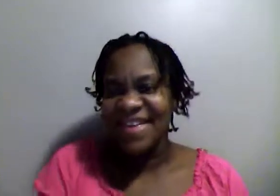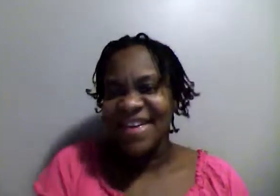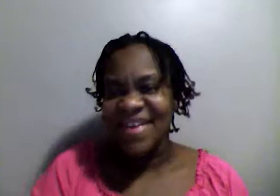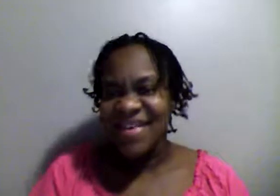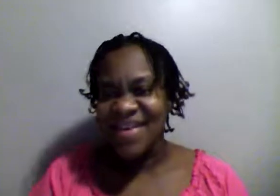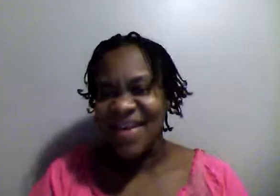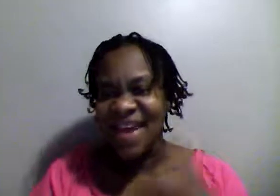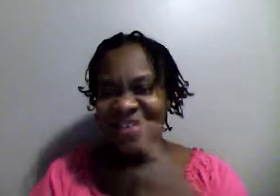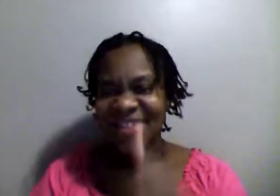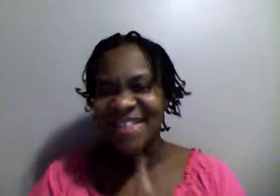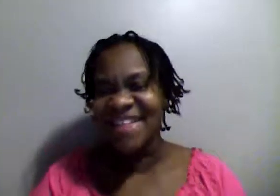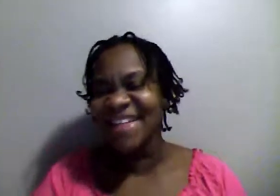Okay, Russell.